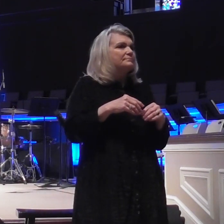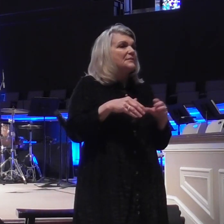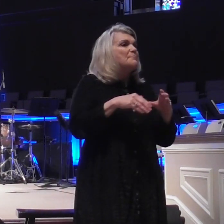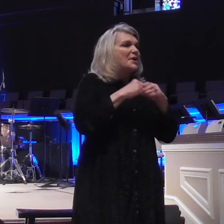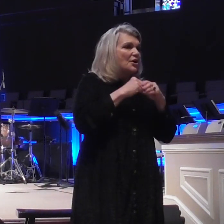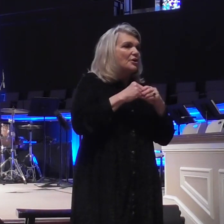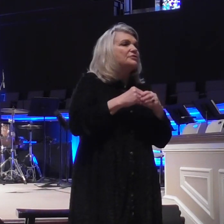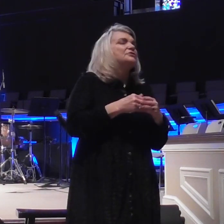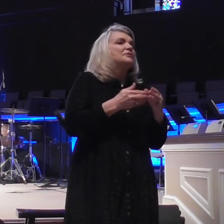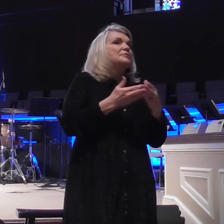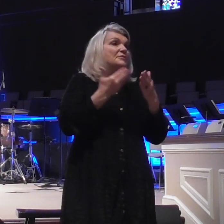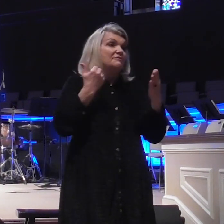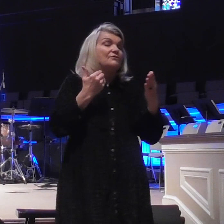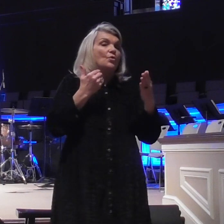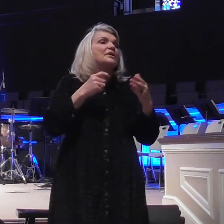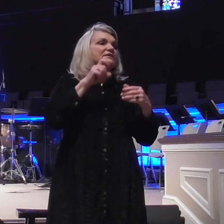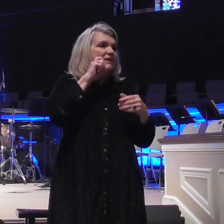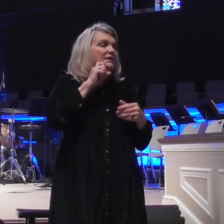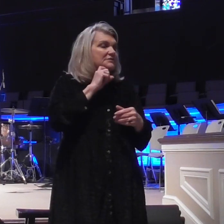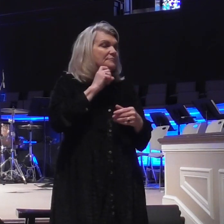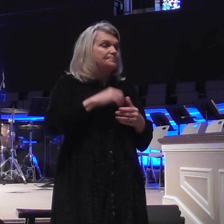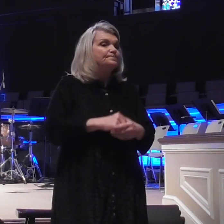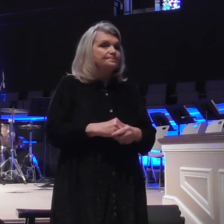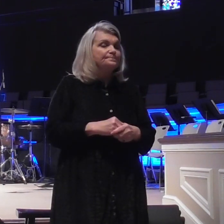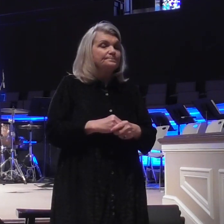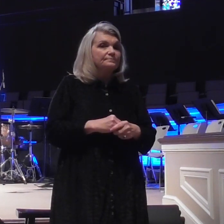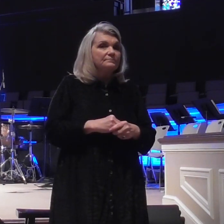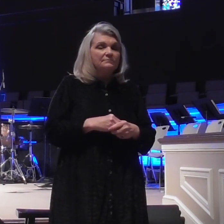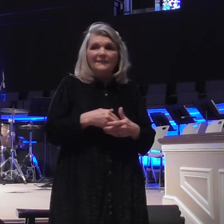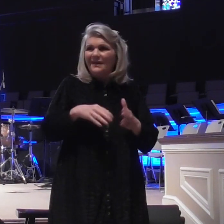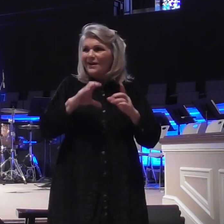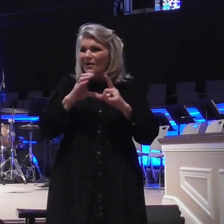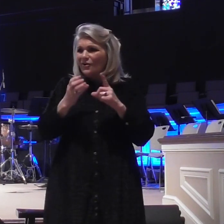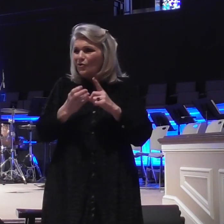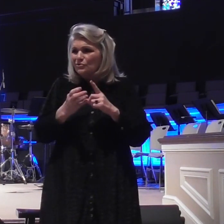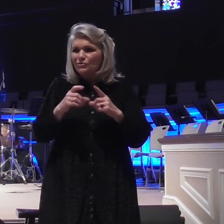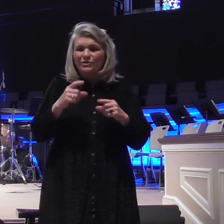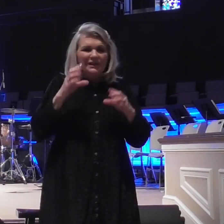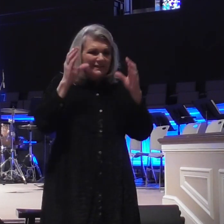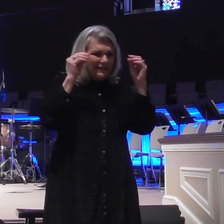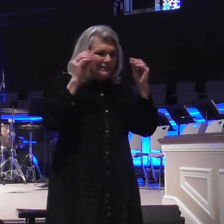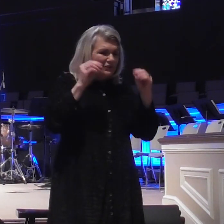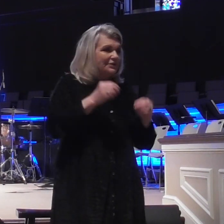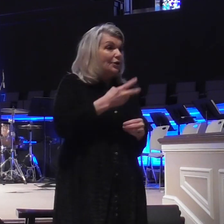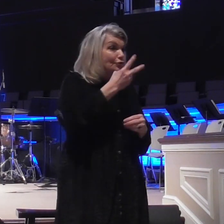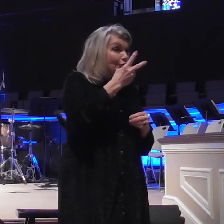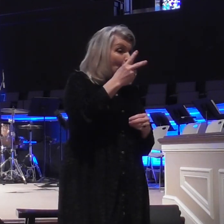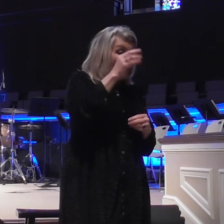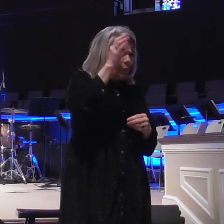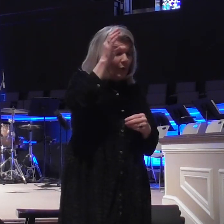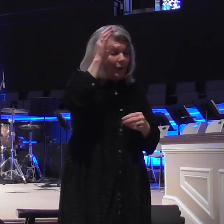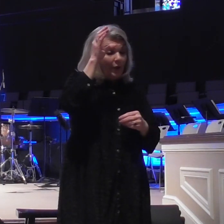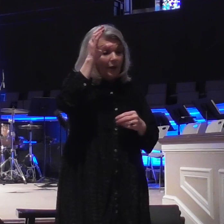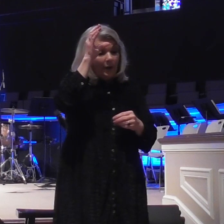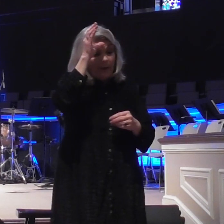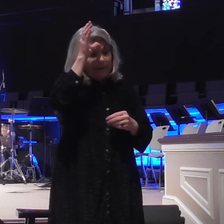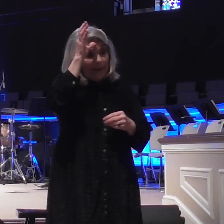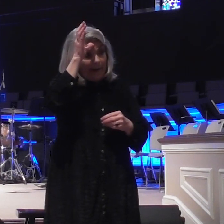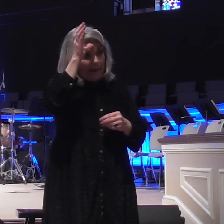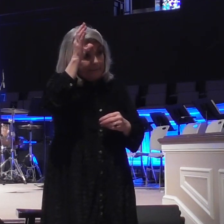Don't teach little ones that. First of all, Billy doesn't have two dads. Billy has one dad. And then this other guy that's